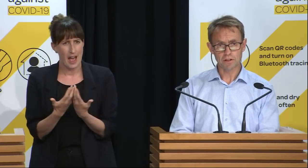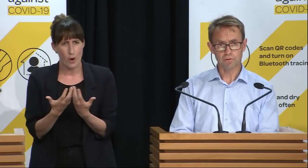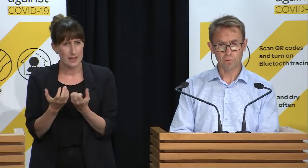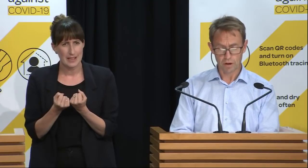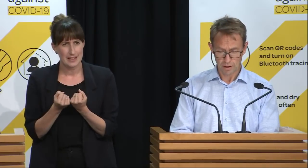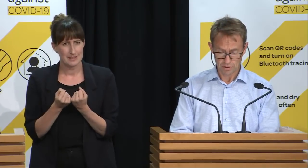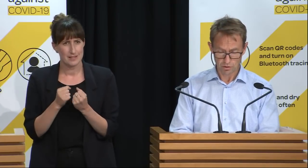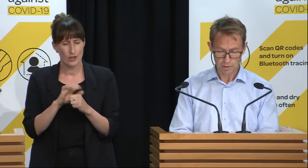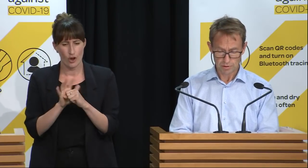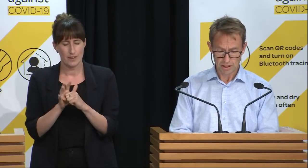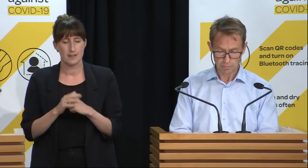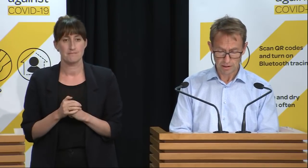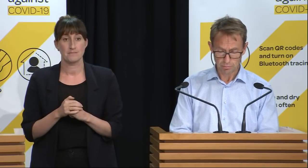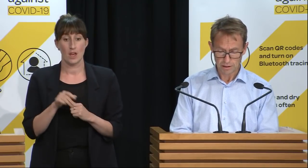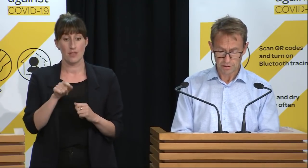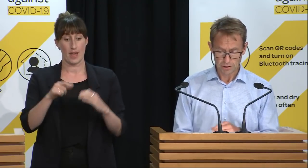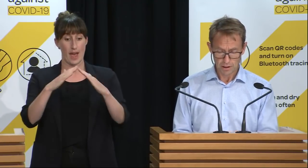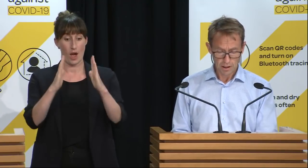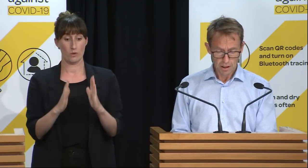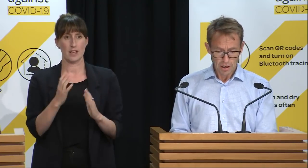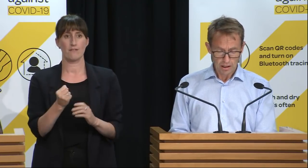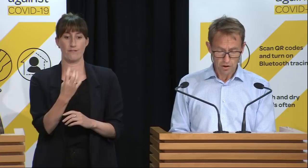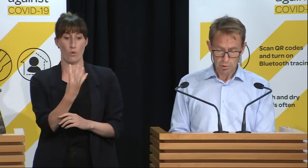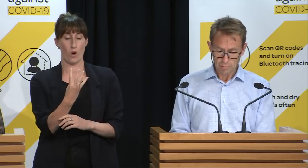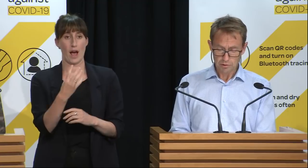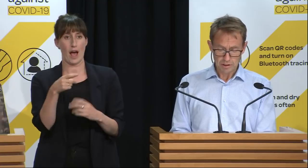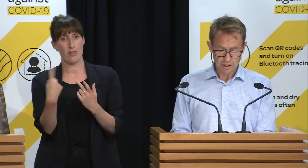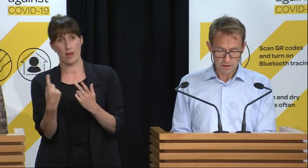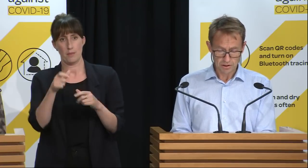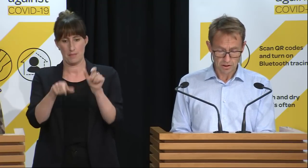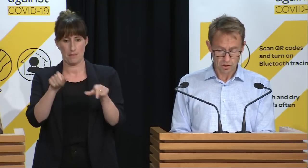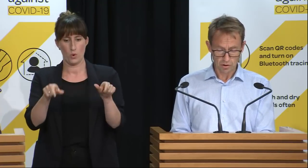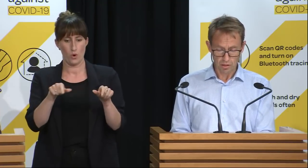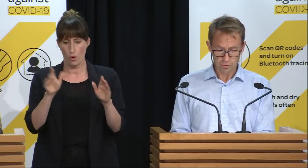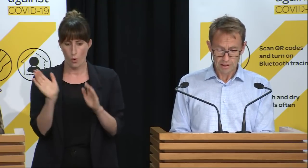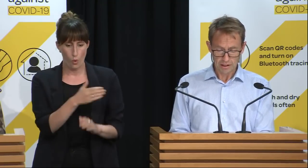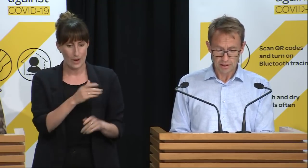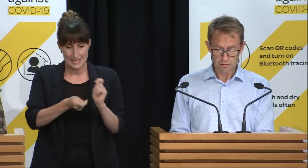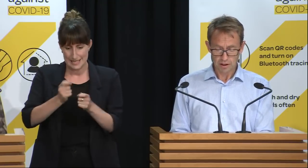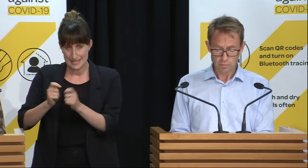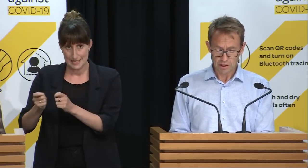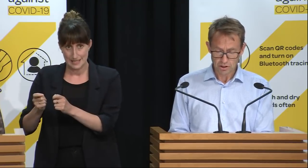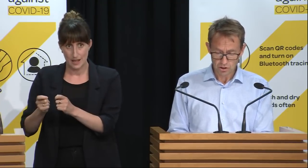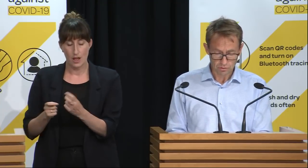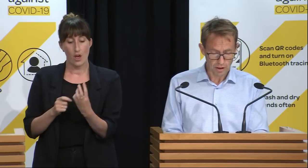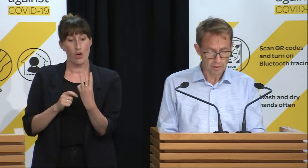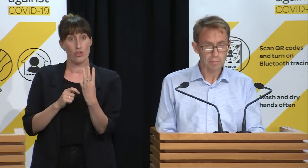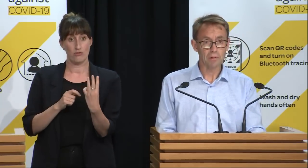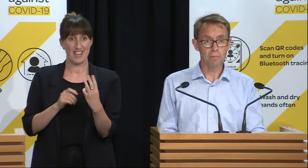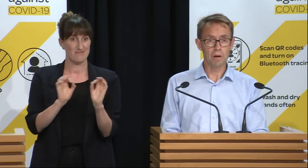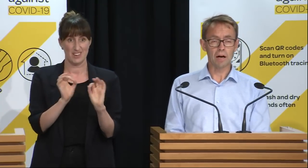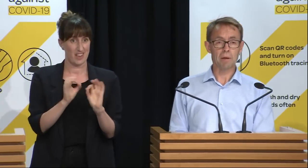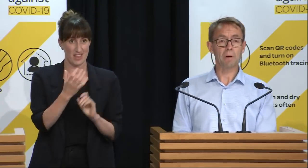members, that's 4 other household members, has been completed. And the preliminary tests show that 3 are negative and 1 additional